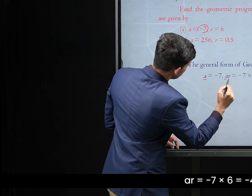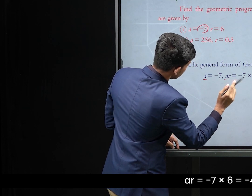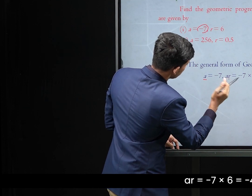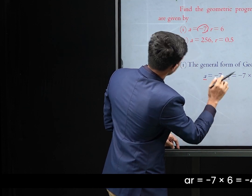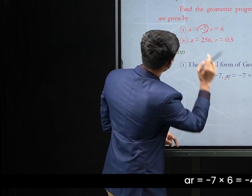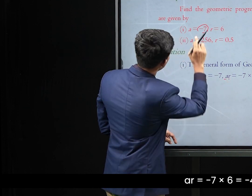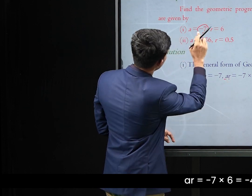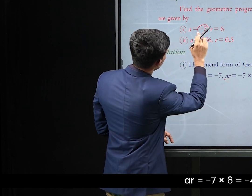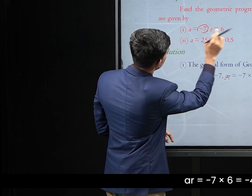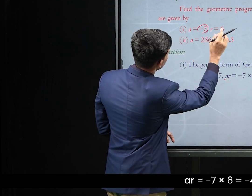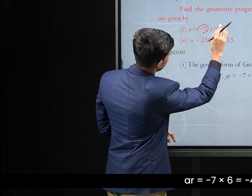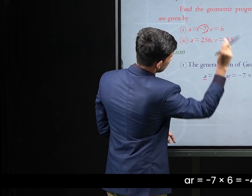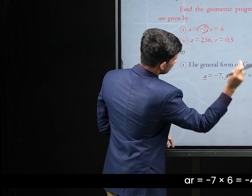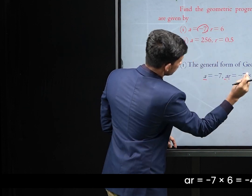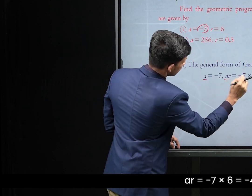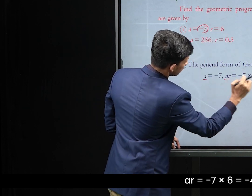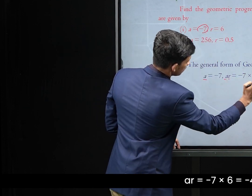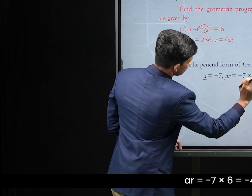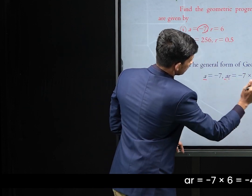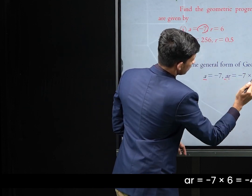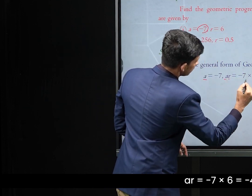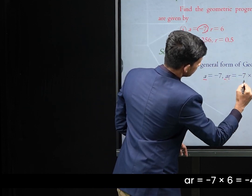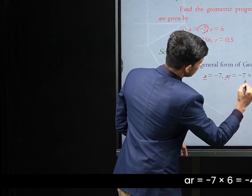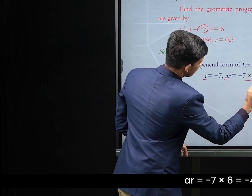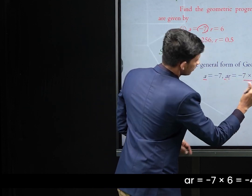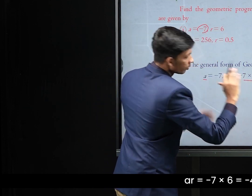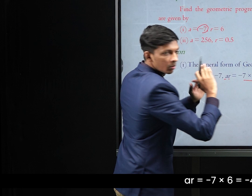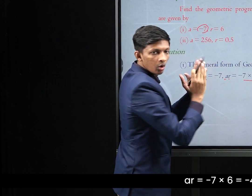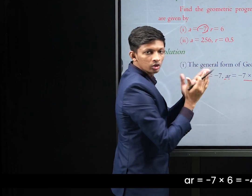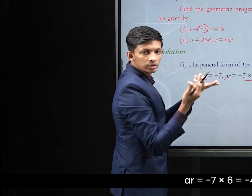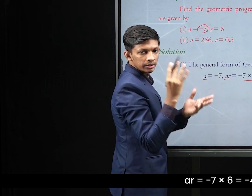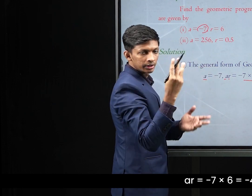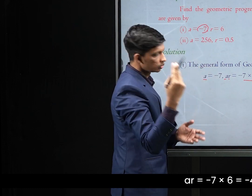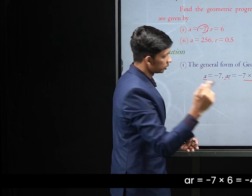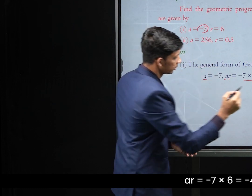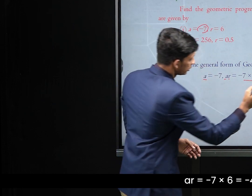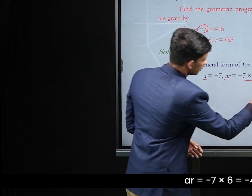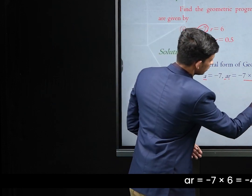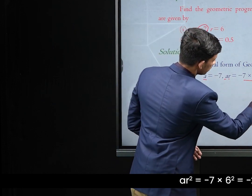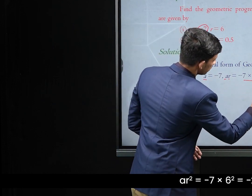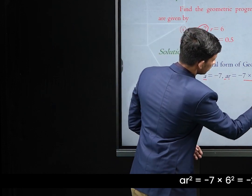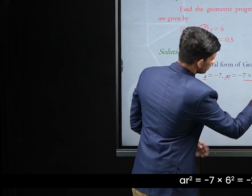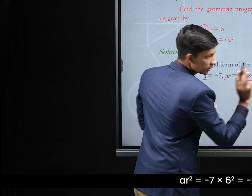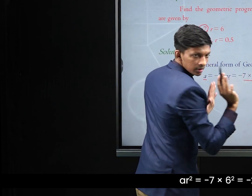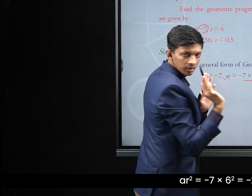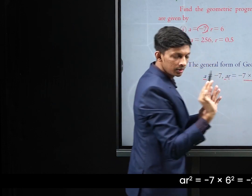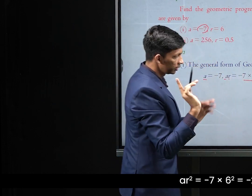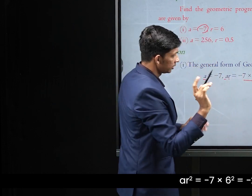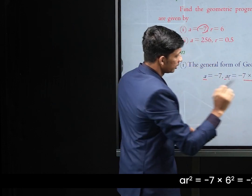AR is equal to minus 7 into 6, which is equal to minus 42. AR square is equal